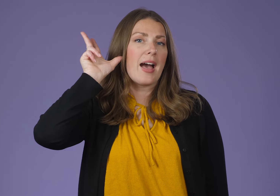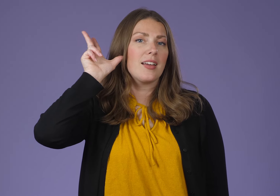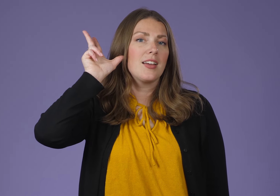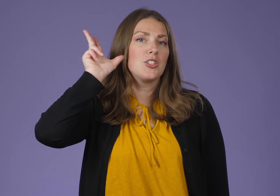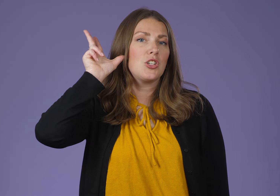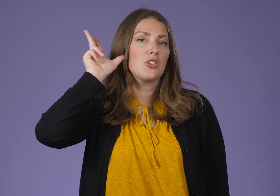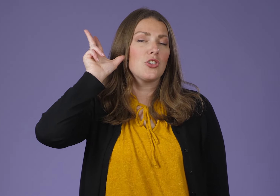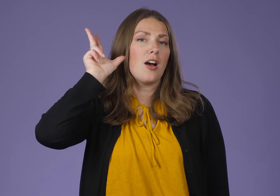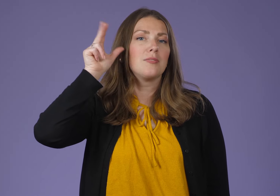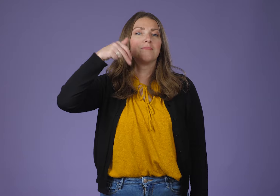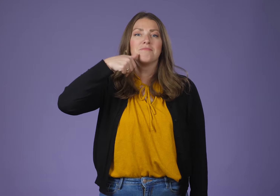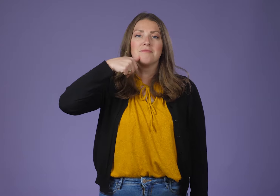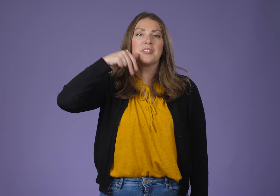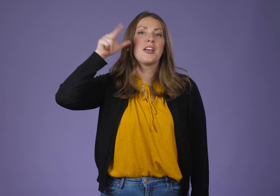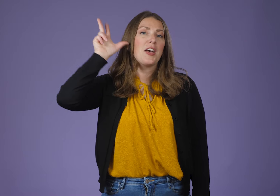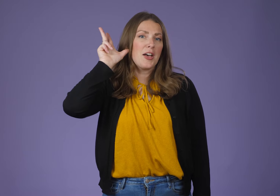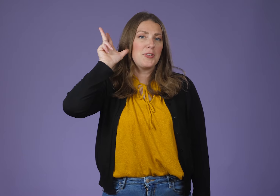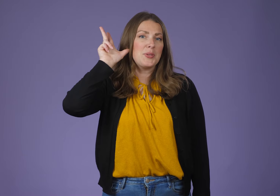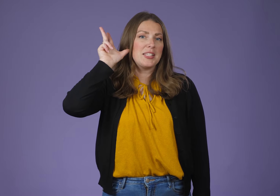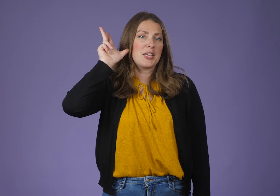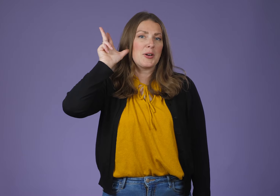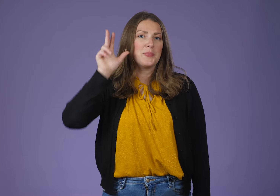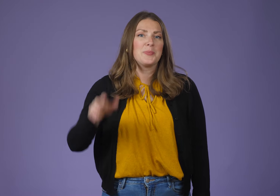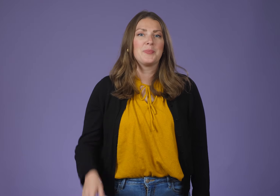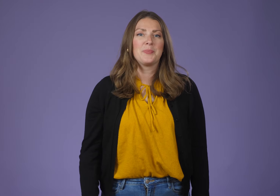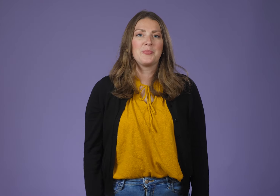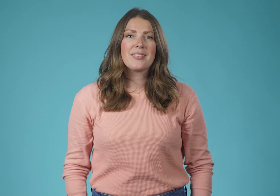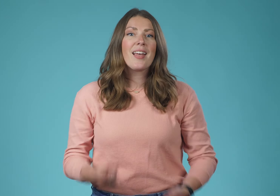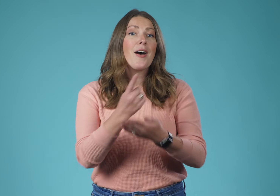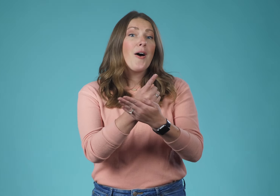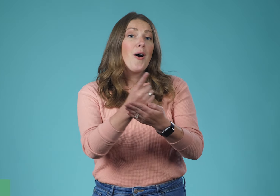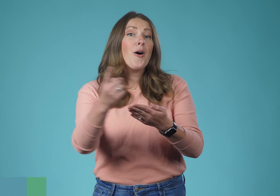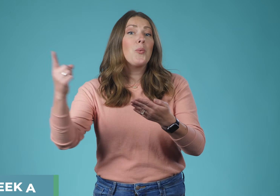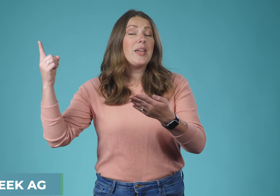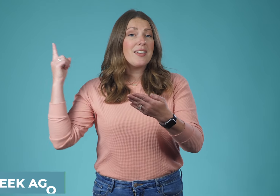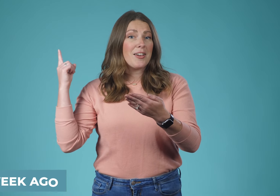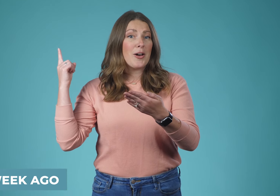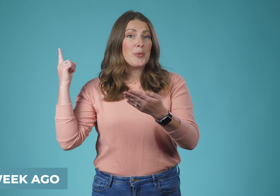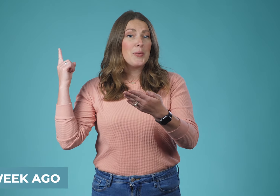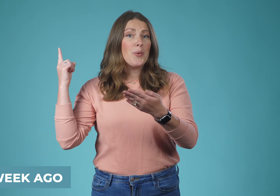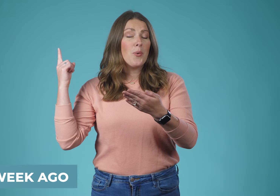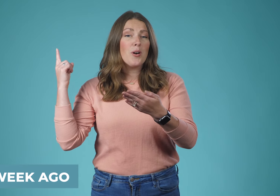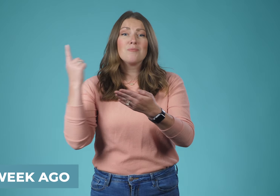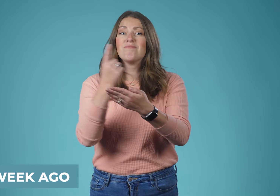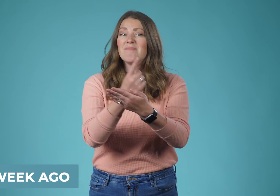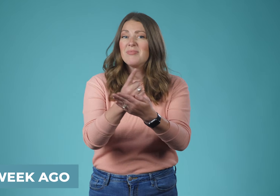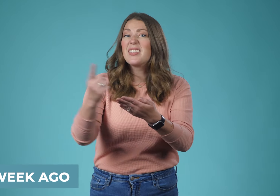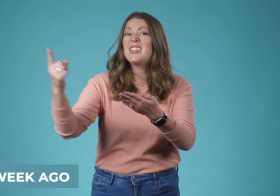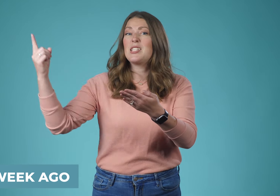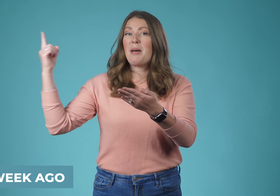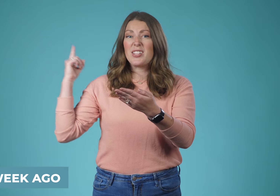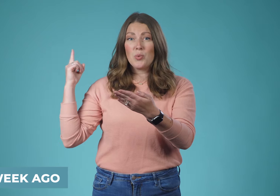back to your jaw. A few days ago. A week ago, or this past